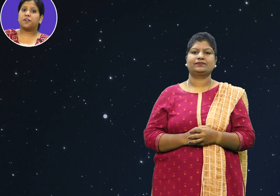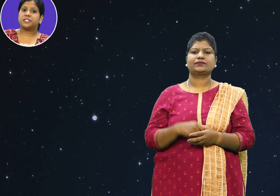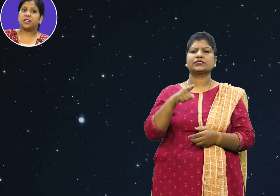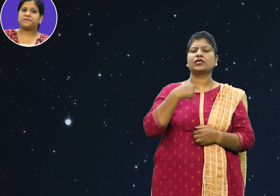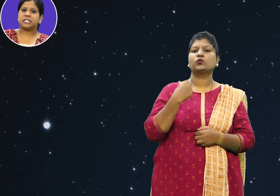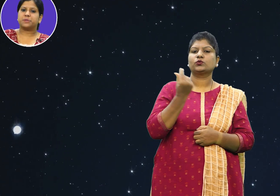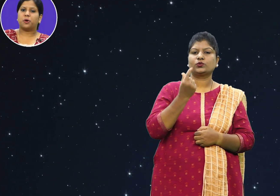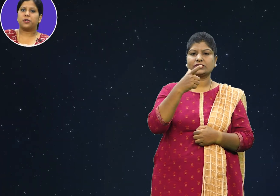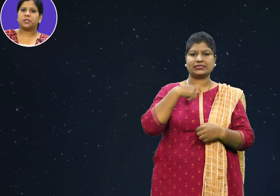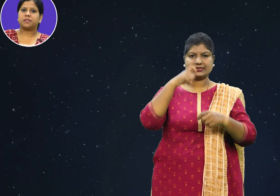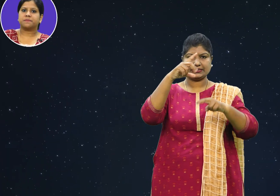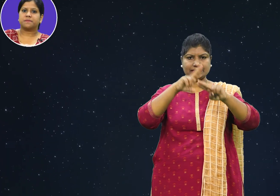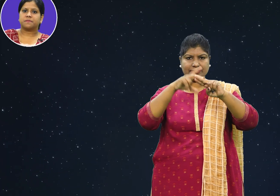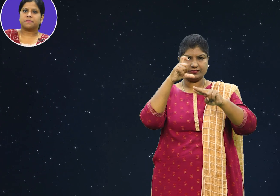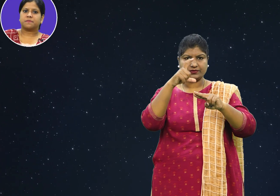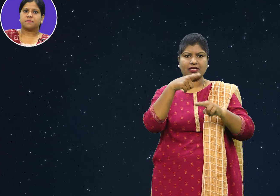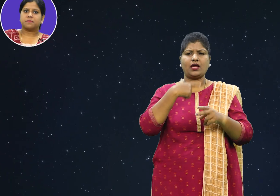Use of CFCs pollute